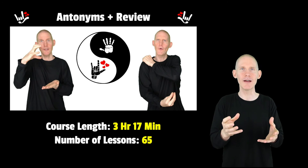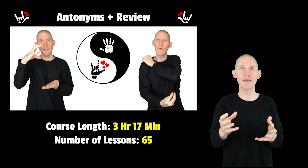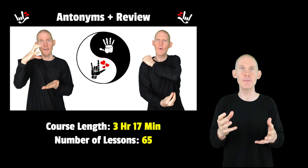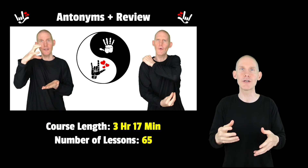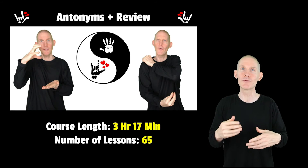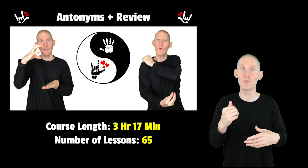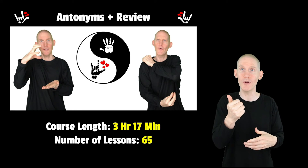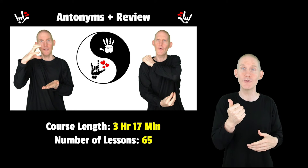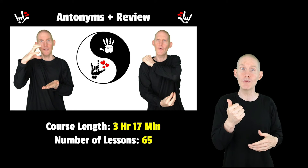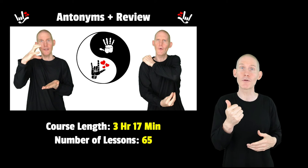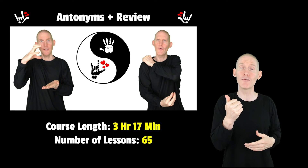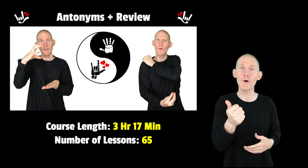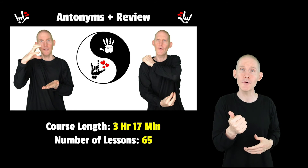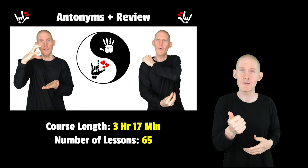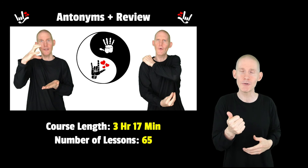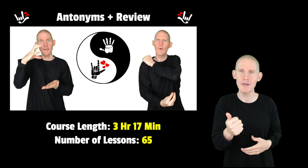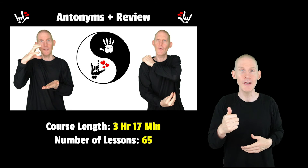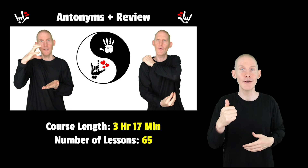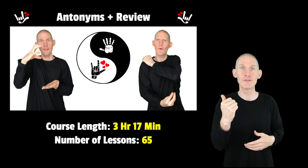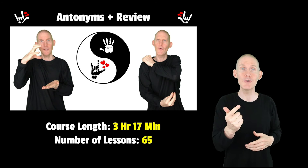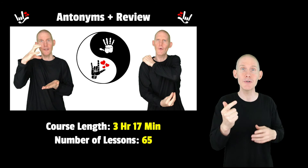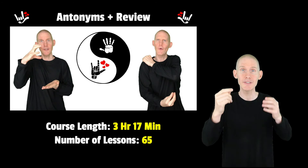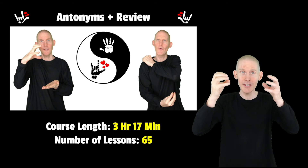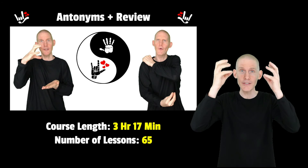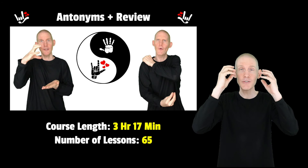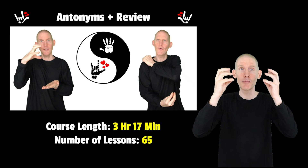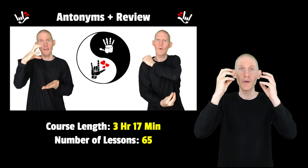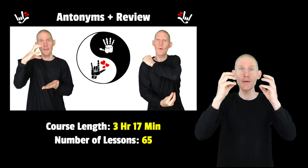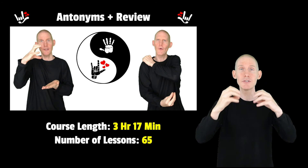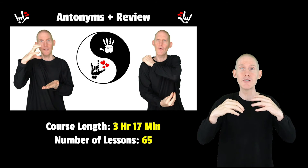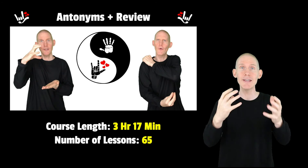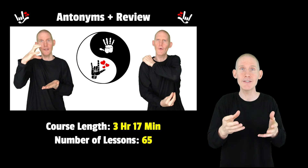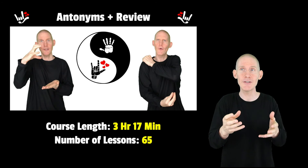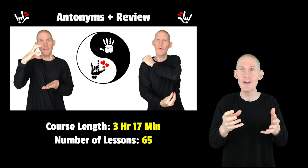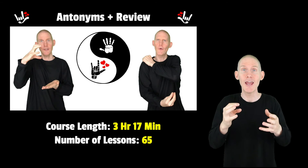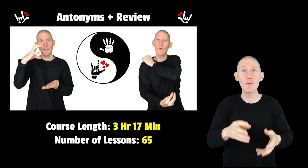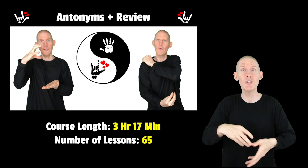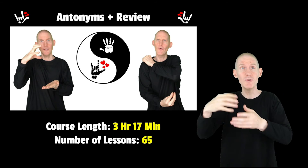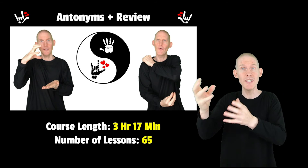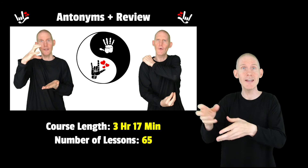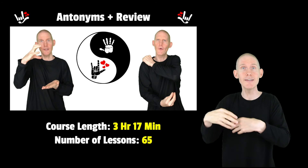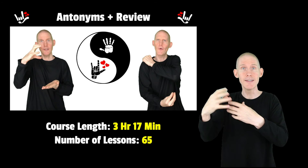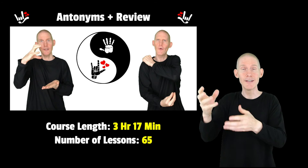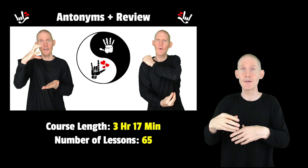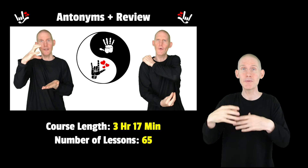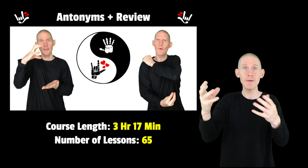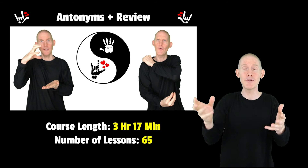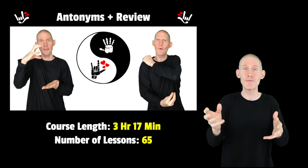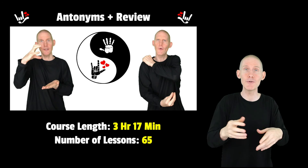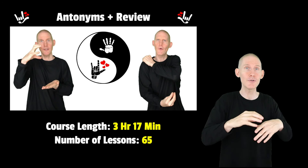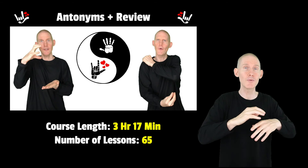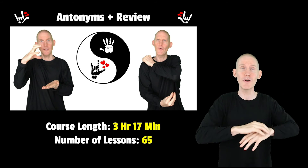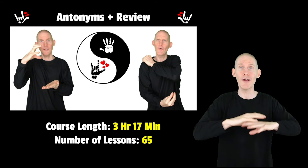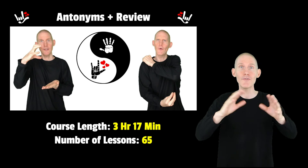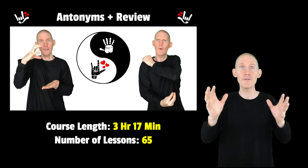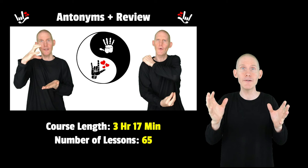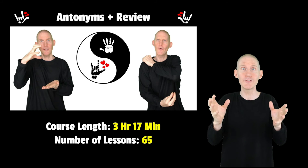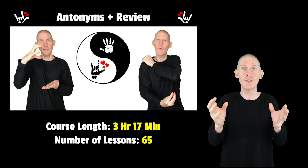content because one, you look forward to it, two, it sticks in your brain much easier, and when you need it, sometime in the future, whatever life